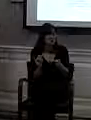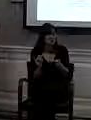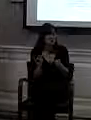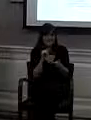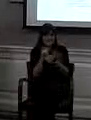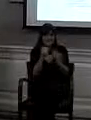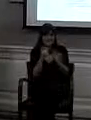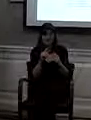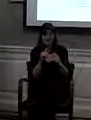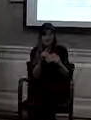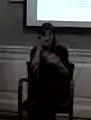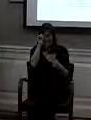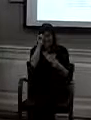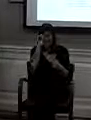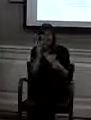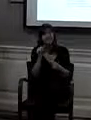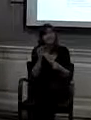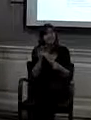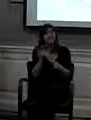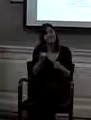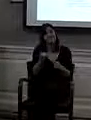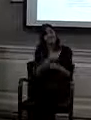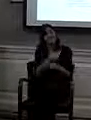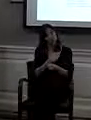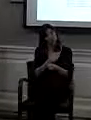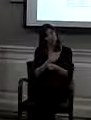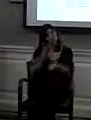as well. The Institute was founded in